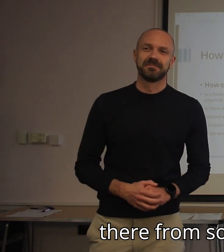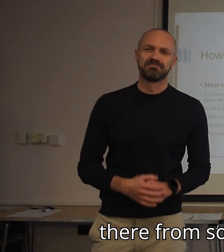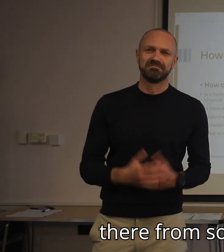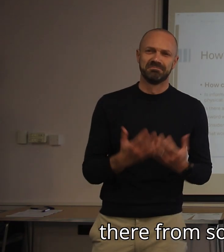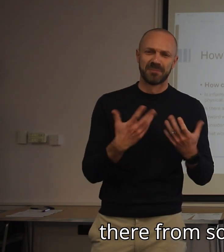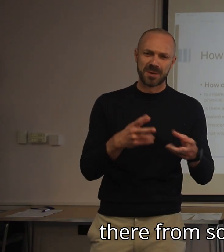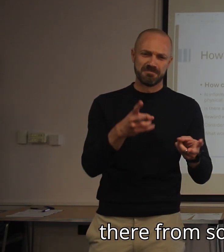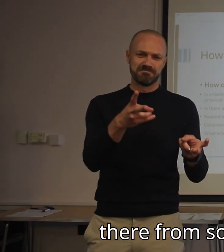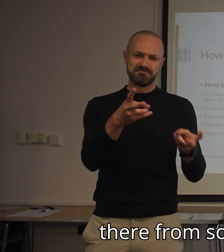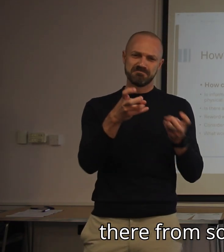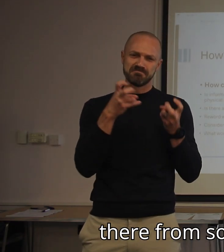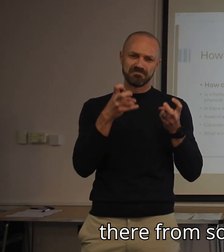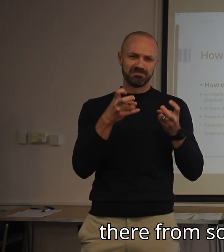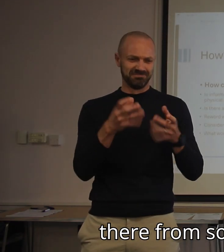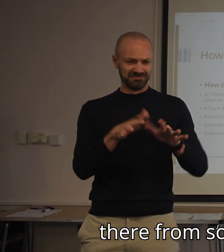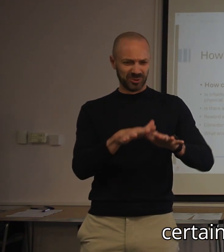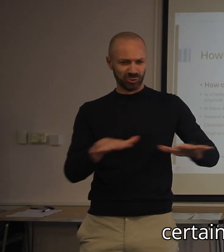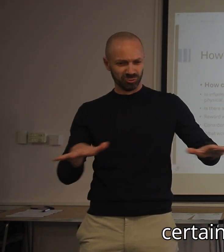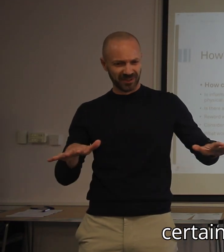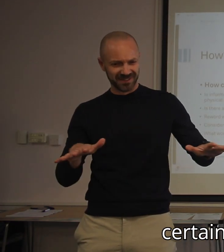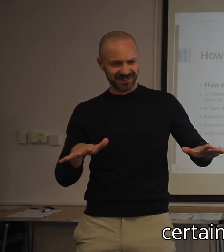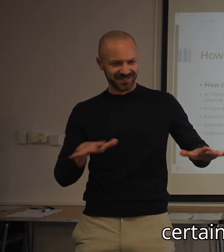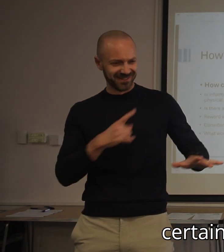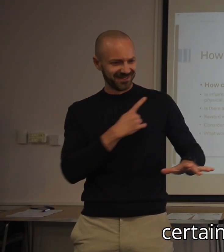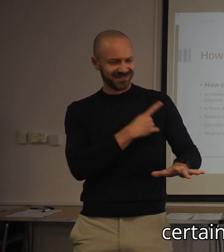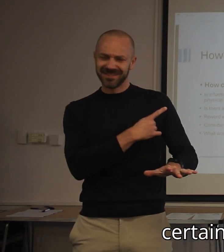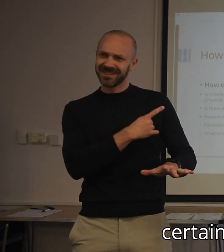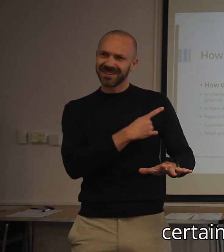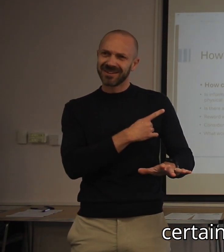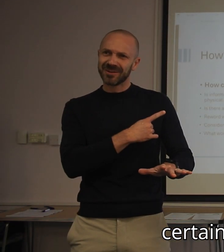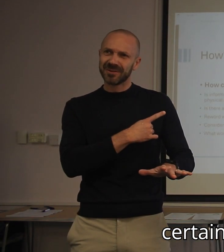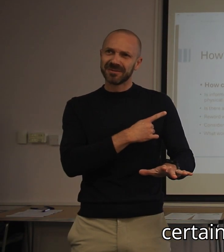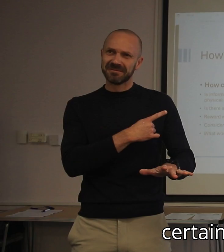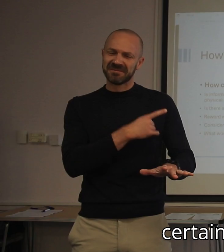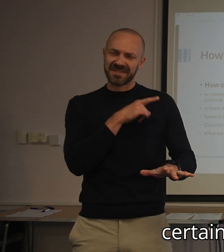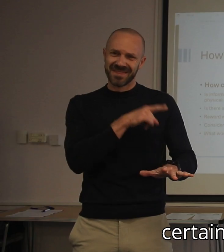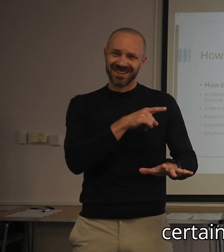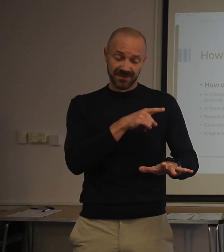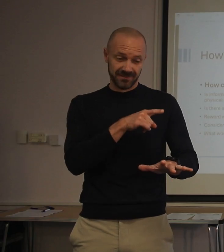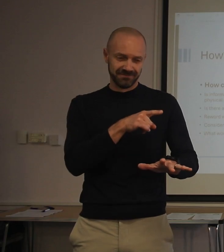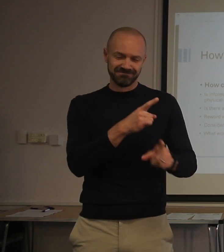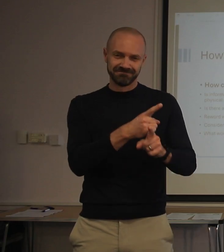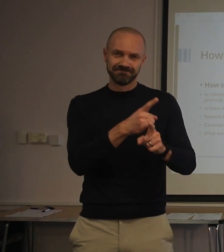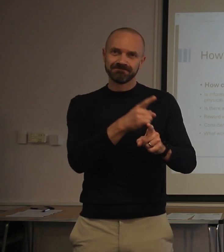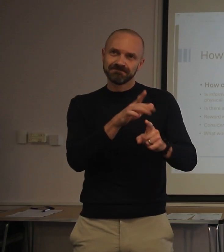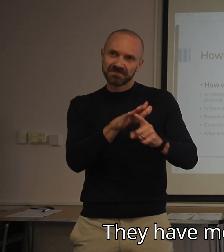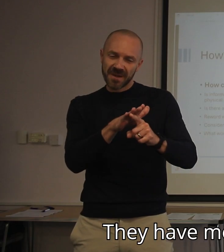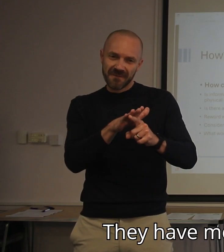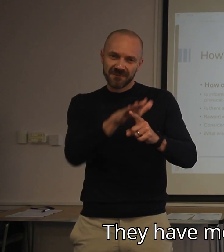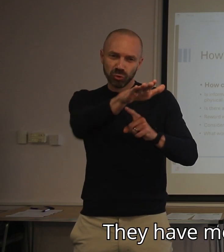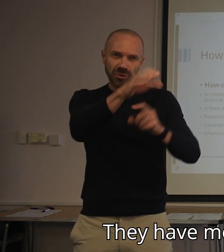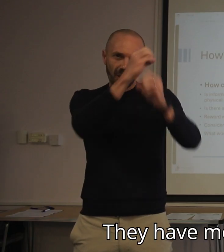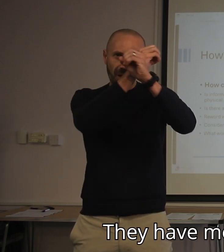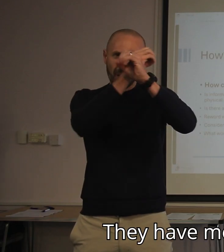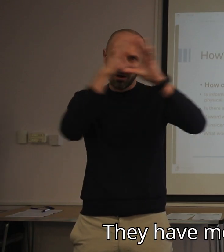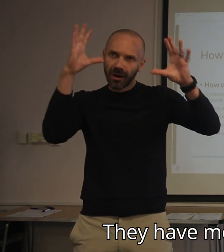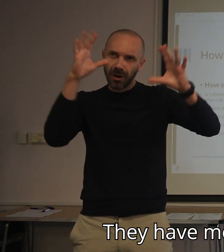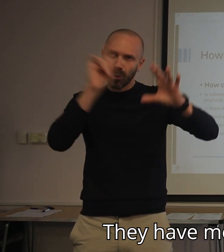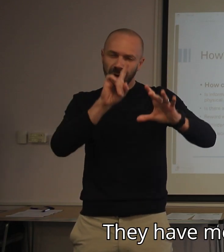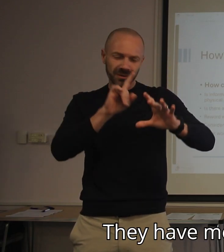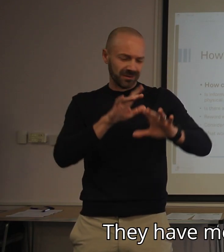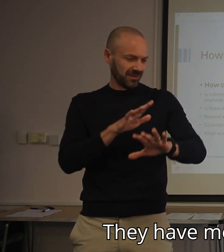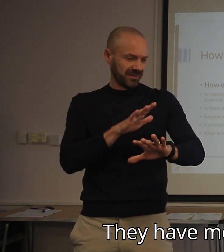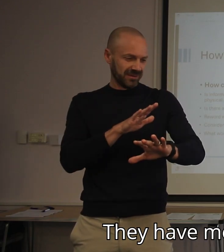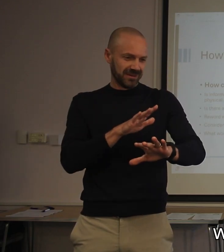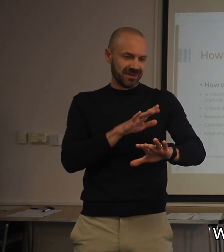heard there from some of the children, and they certainly, this is their future. They have more time